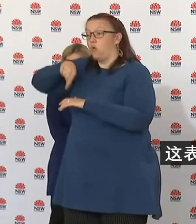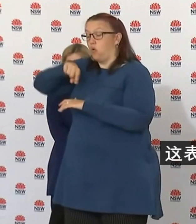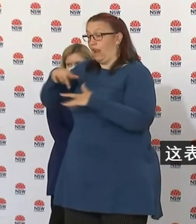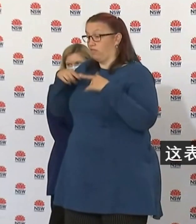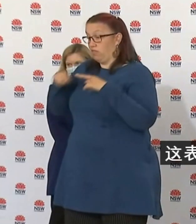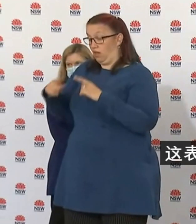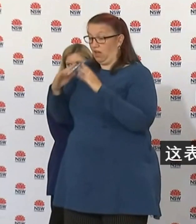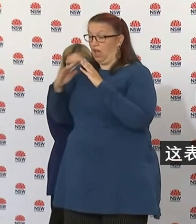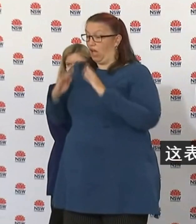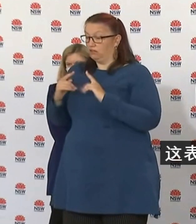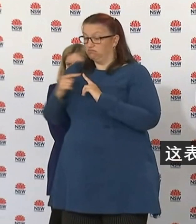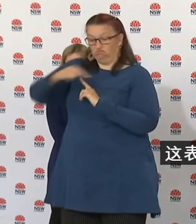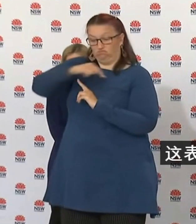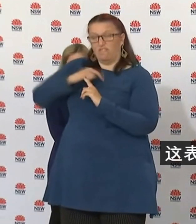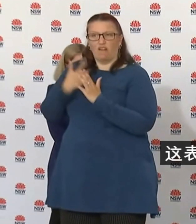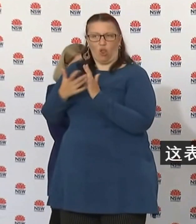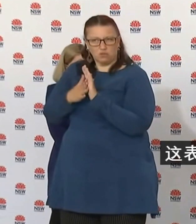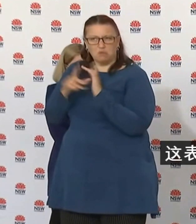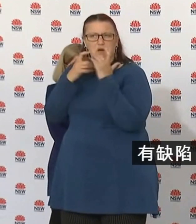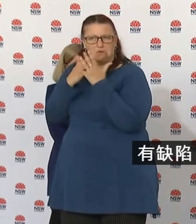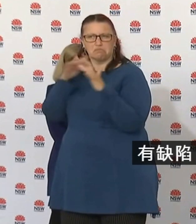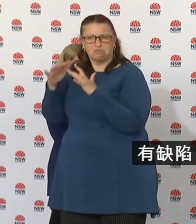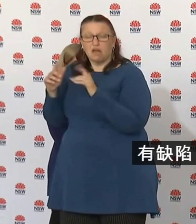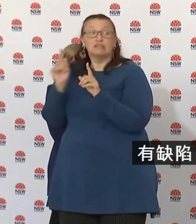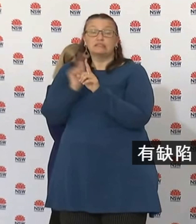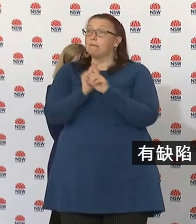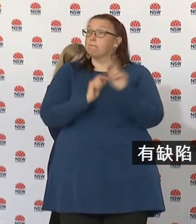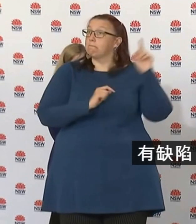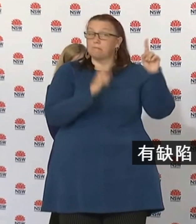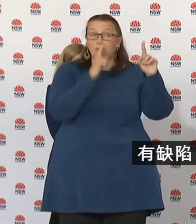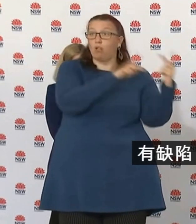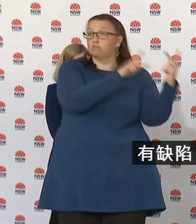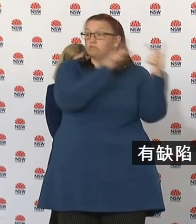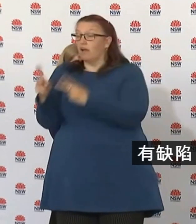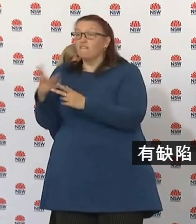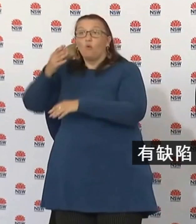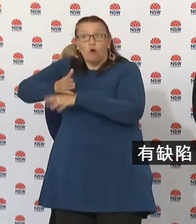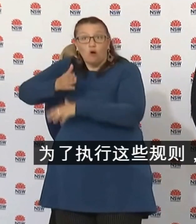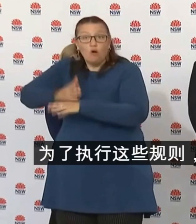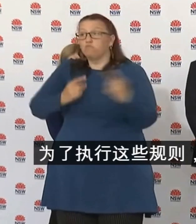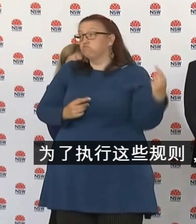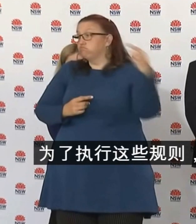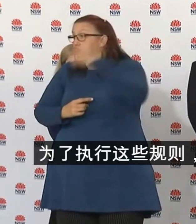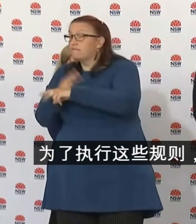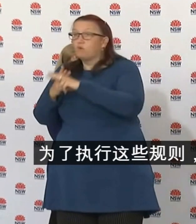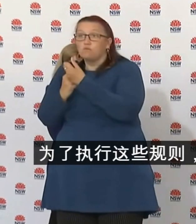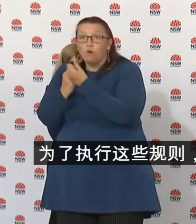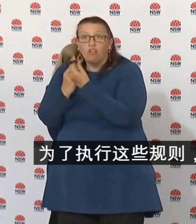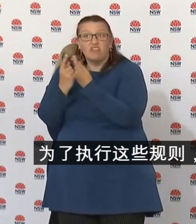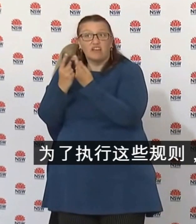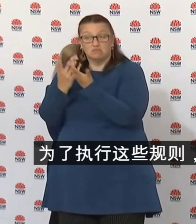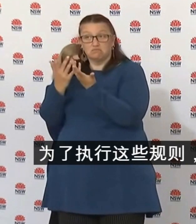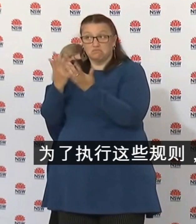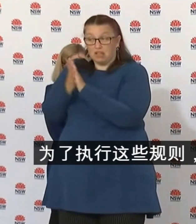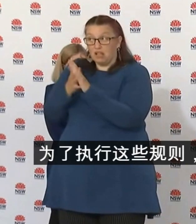Doesn't that show that the rules that you had in place before now were deficient, as was a public health order put in place to enforce those rules? Can I